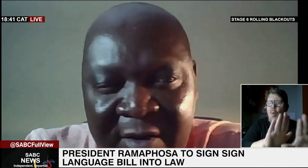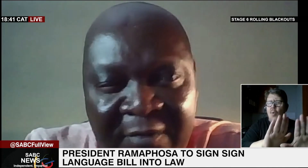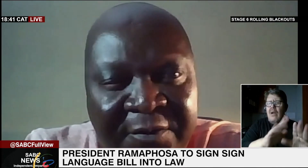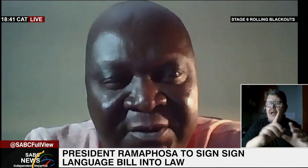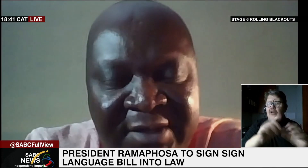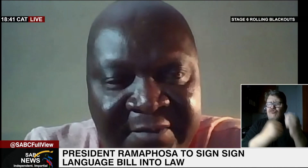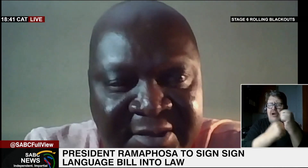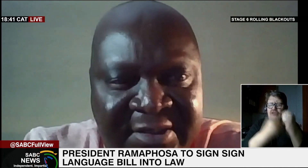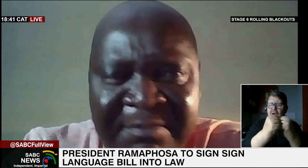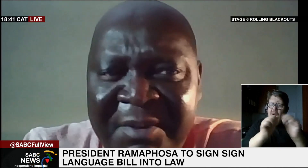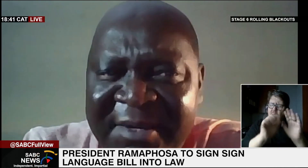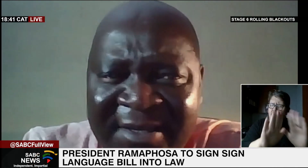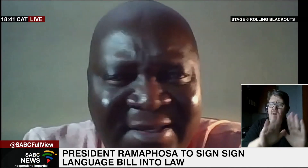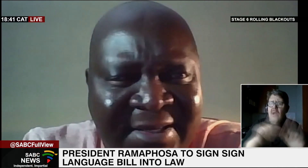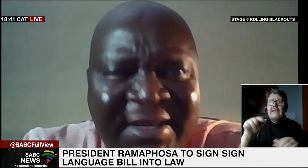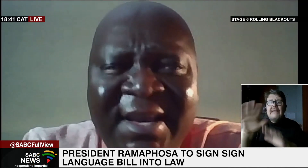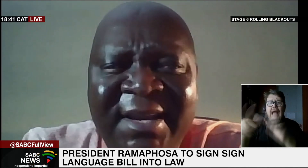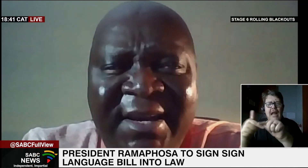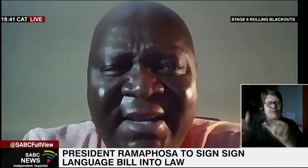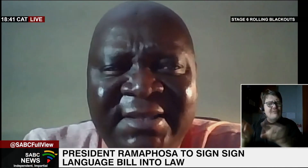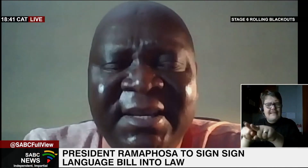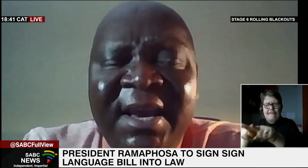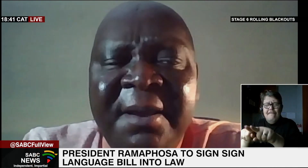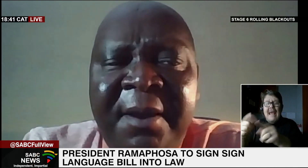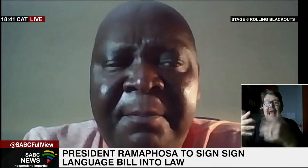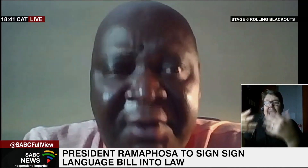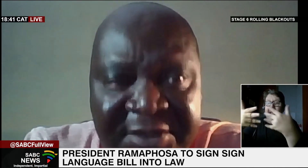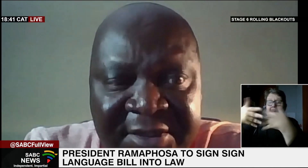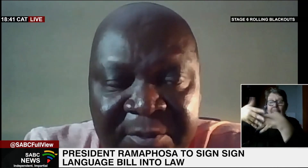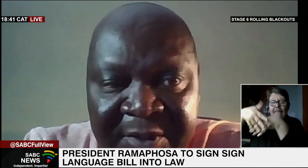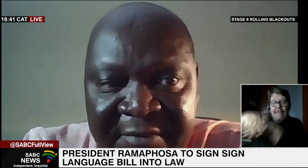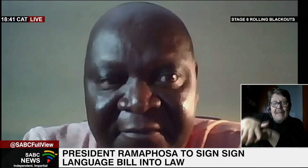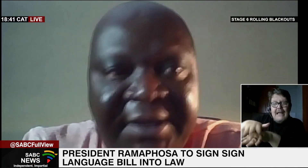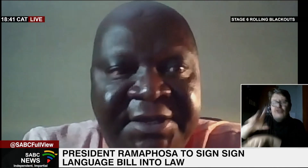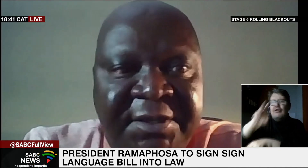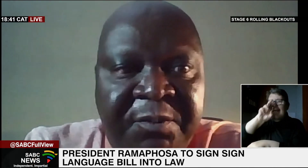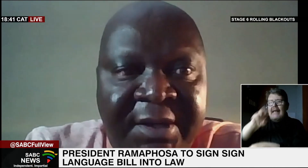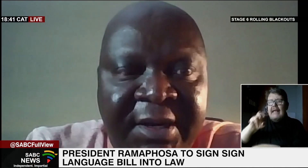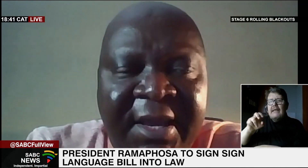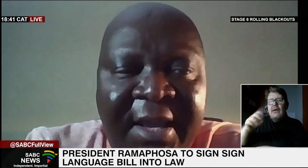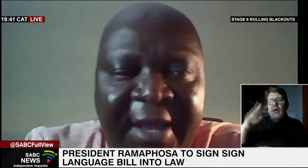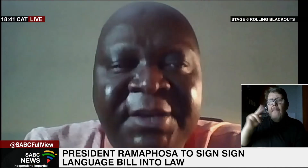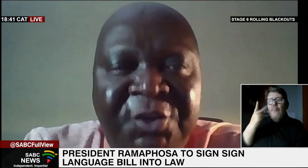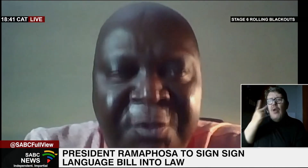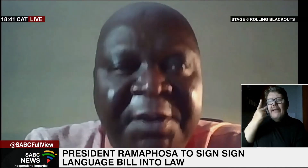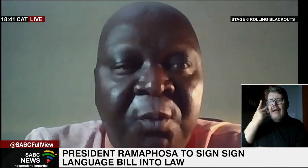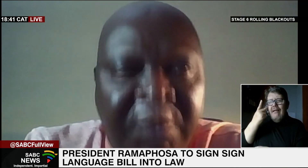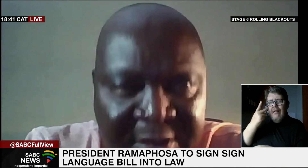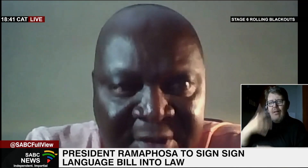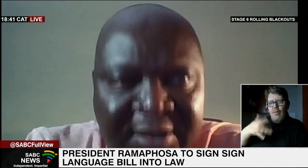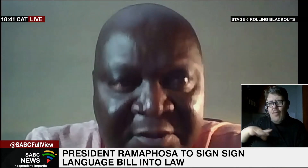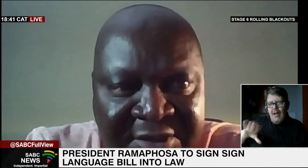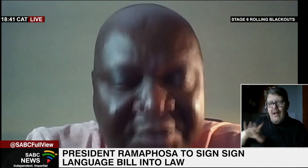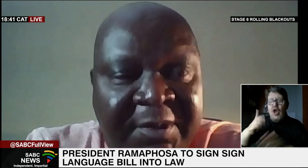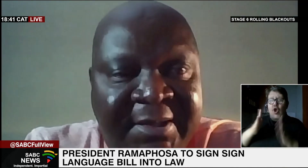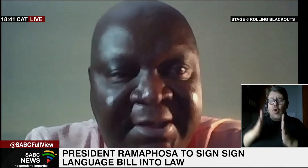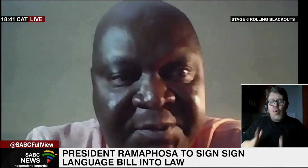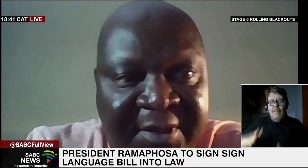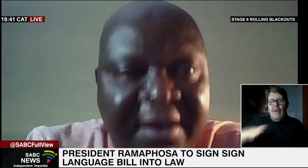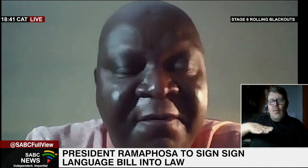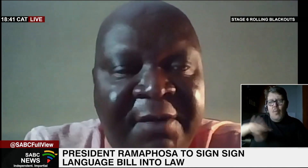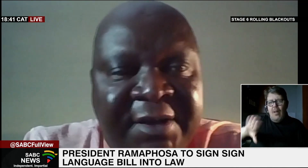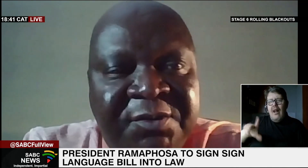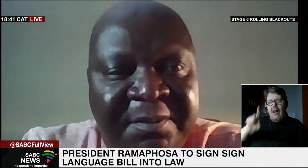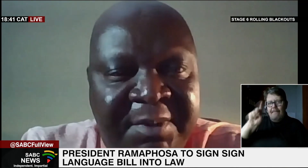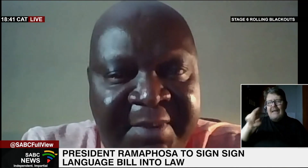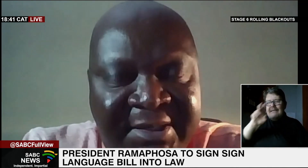of those languages. Implementation needs political will, financial will, and human will. I'll just call it that way, for